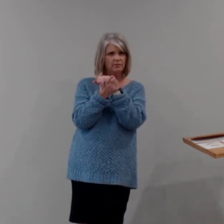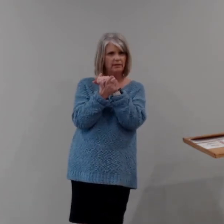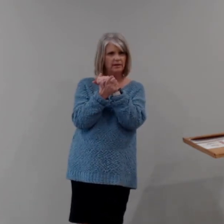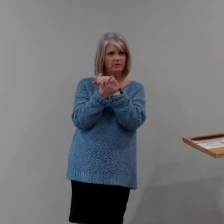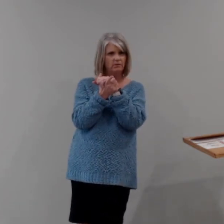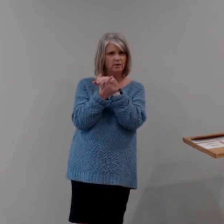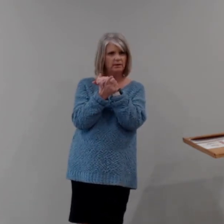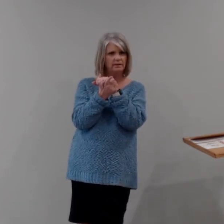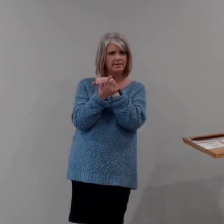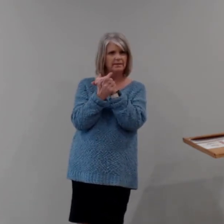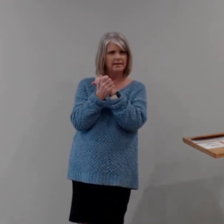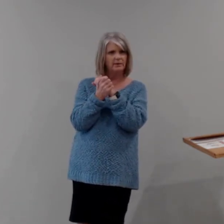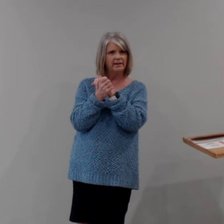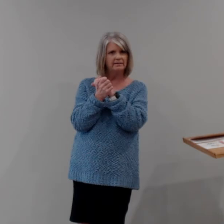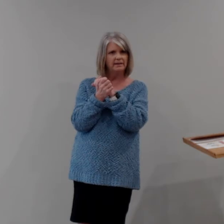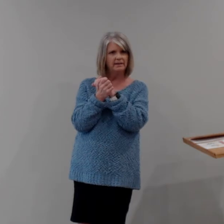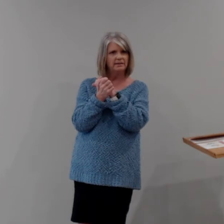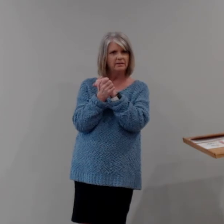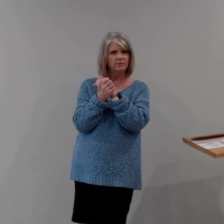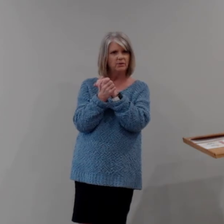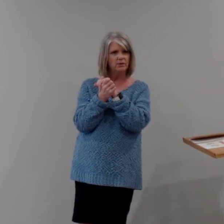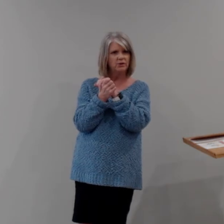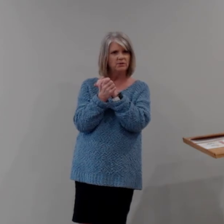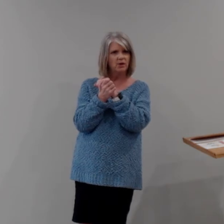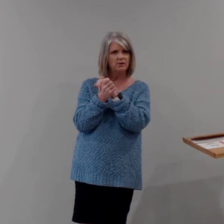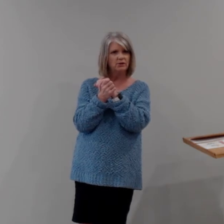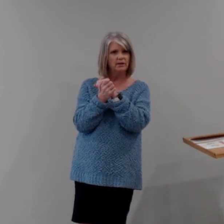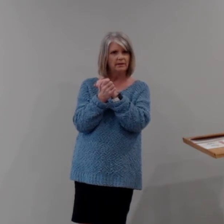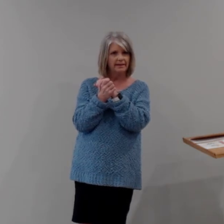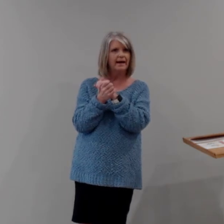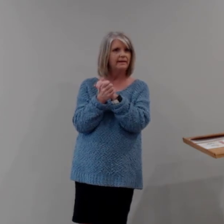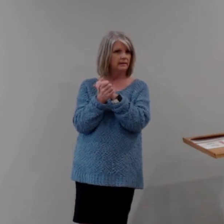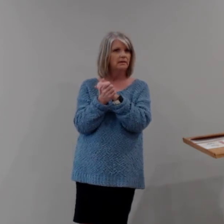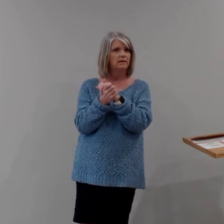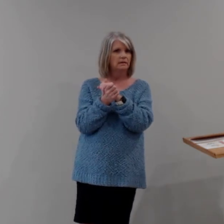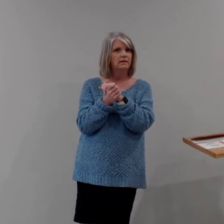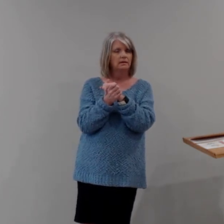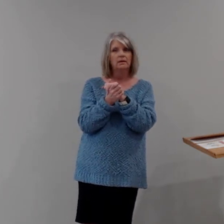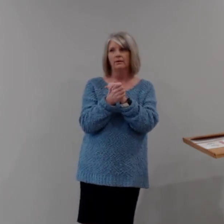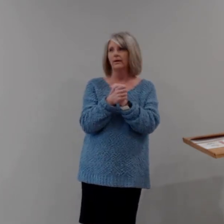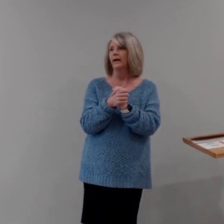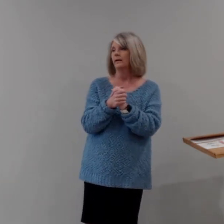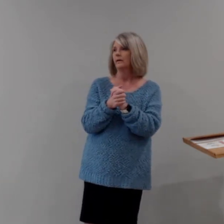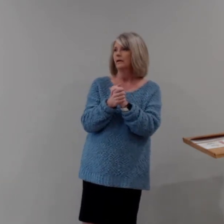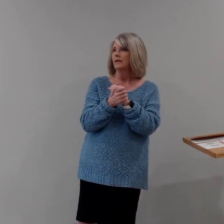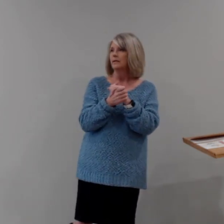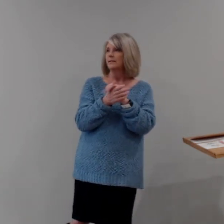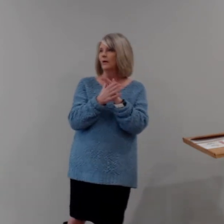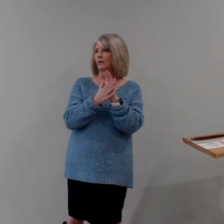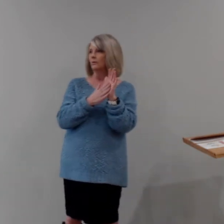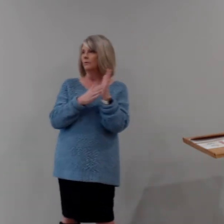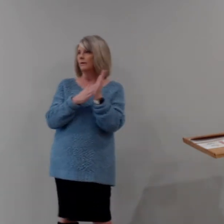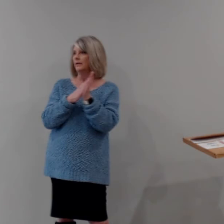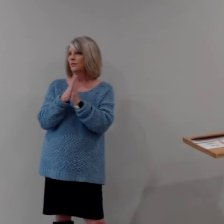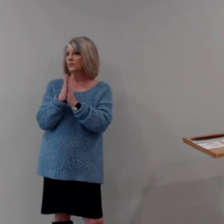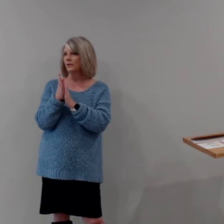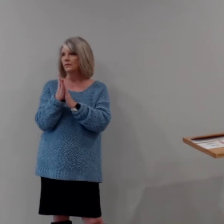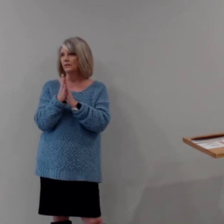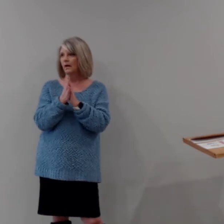video, what does it say? What lesson it is that we just watched? 9. Okay. Yeah. So, I mean, there's a lot